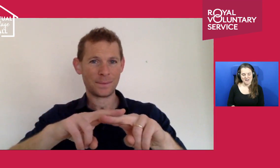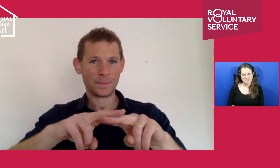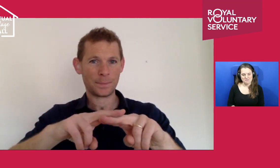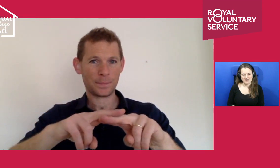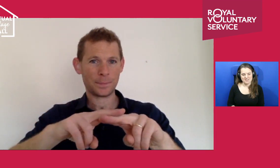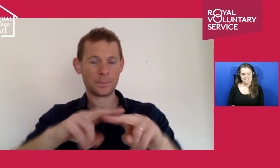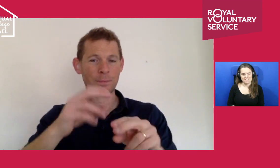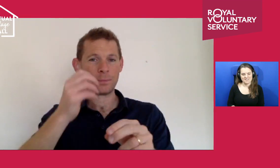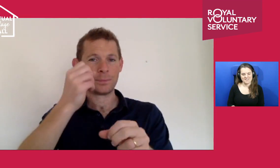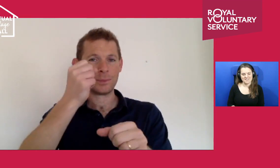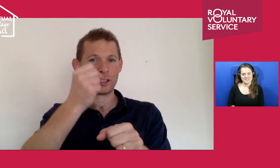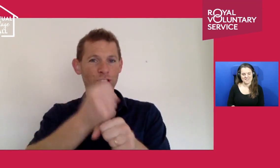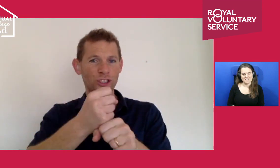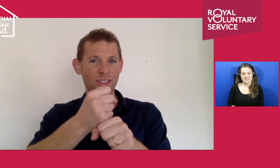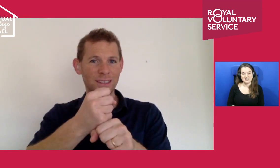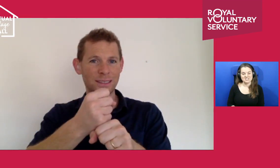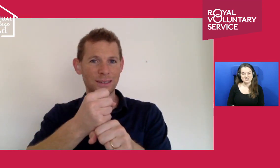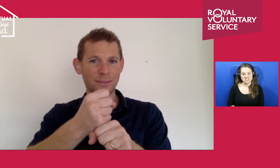F,